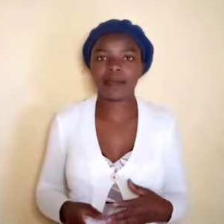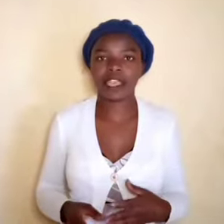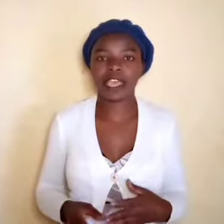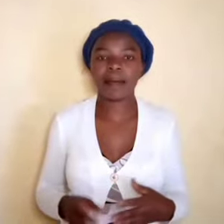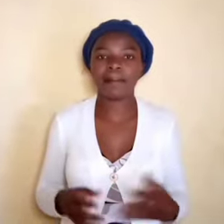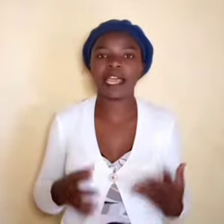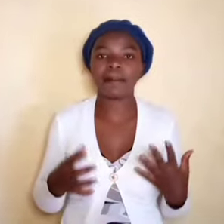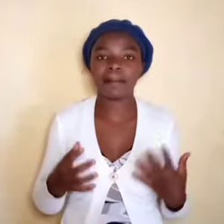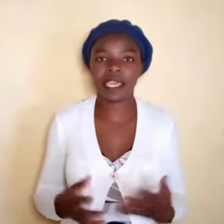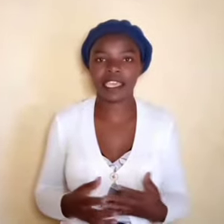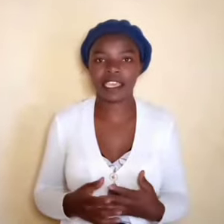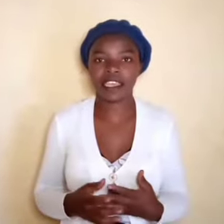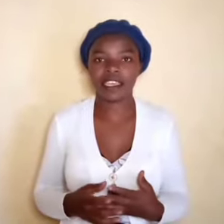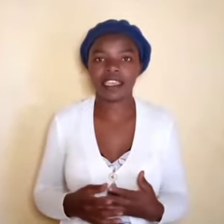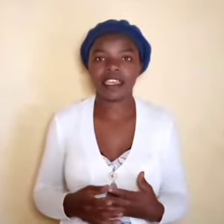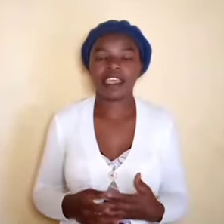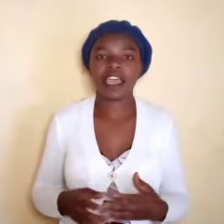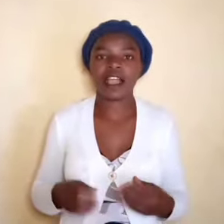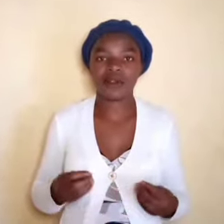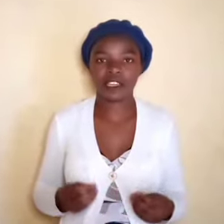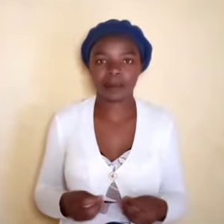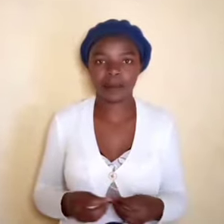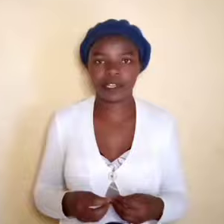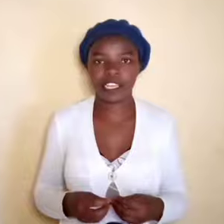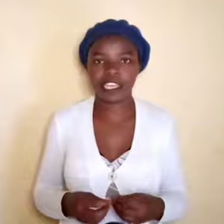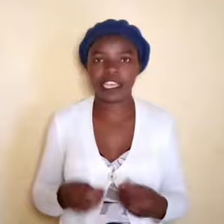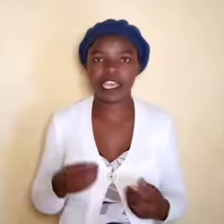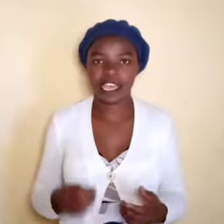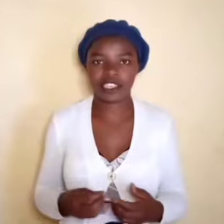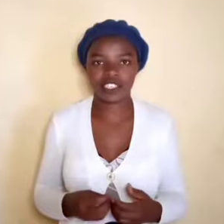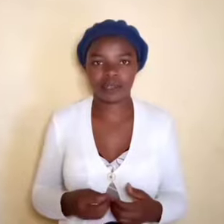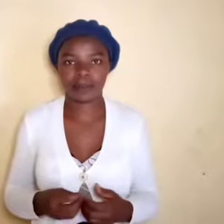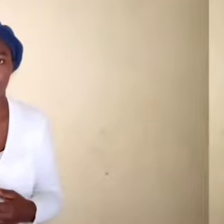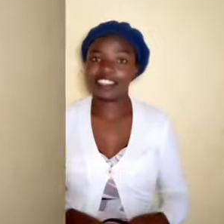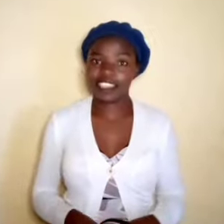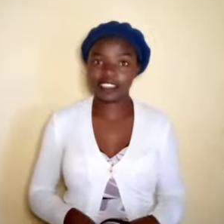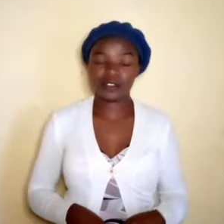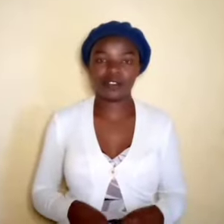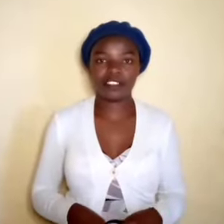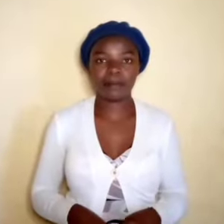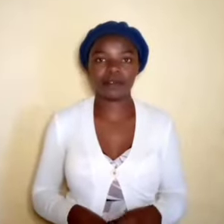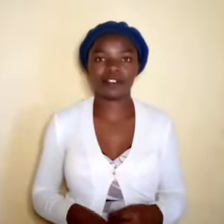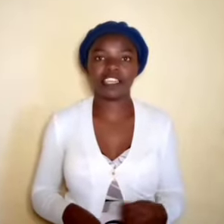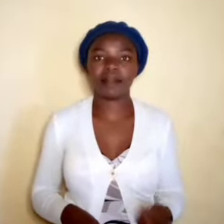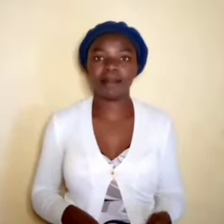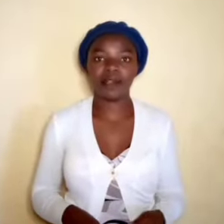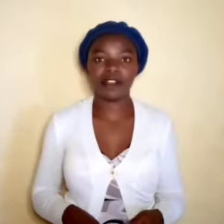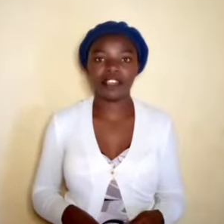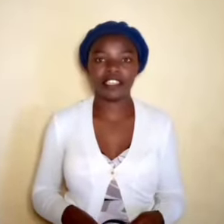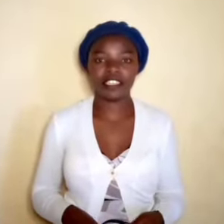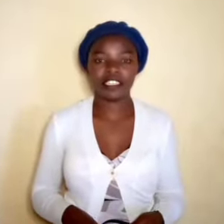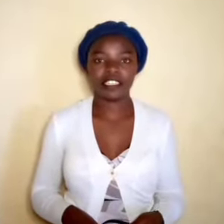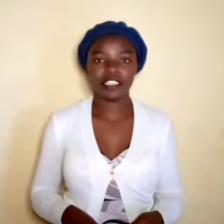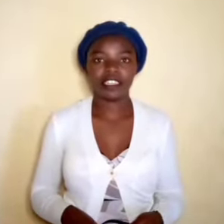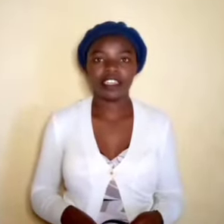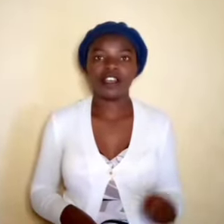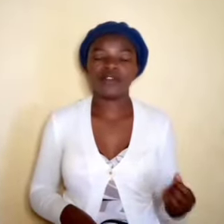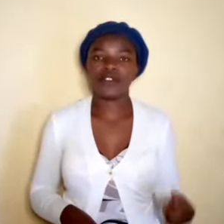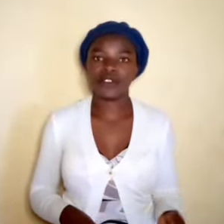prayer by making a corresponding handshake. This concept was then borrowed for